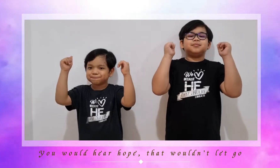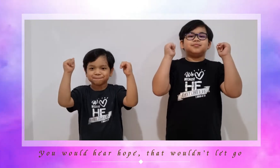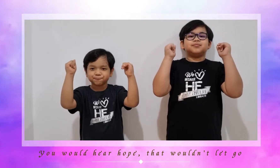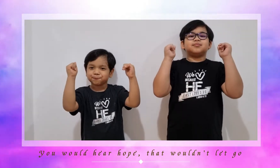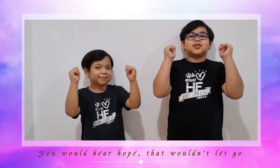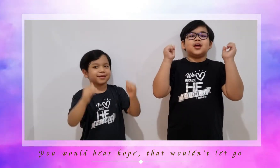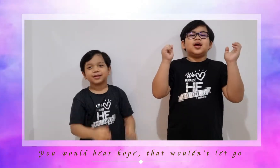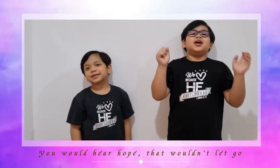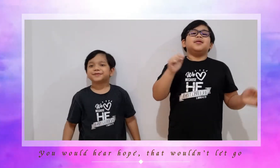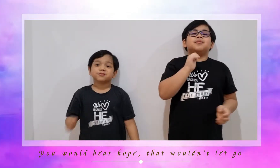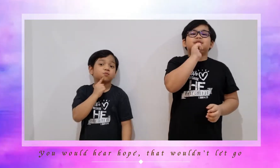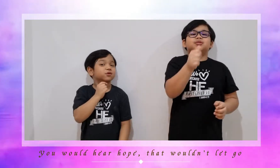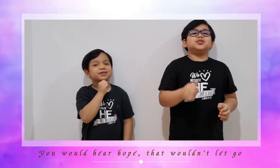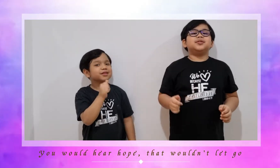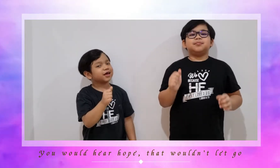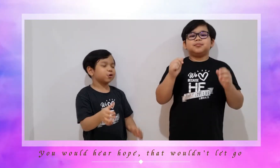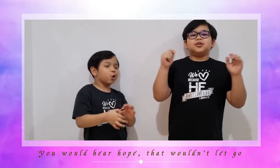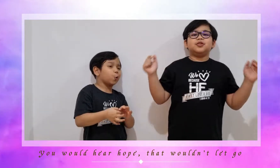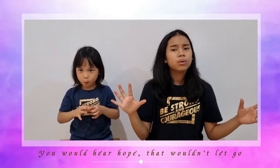They wouldn't let go